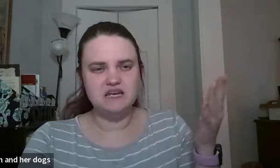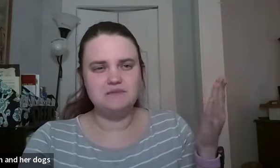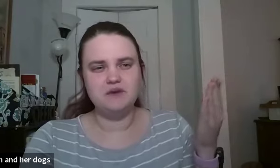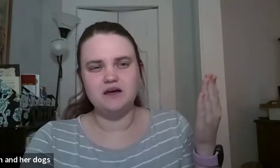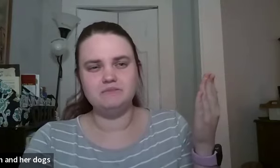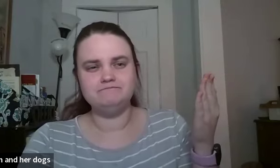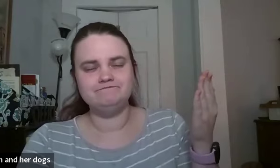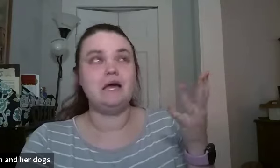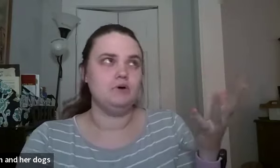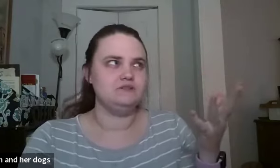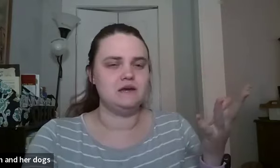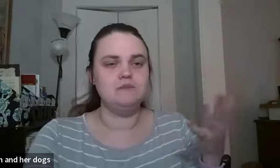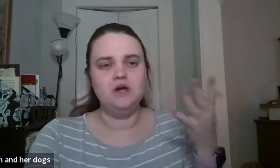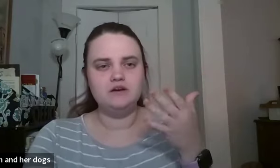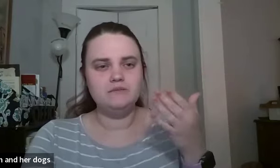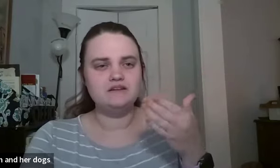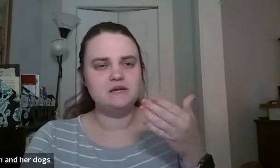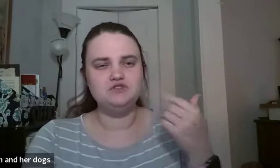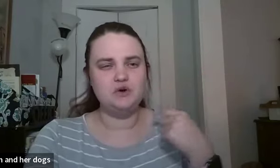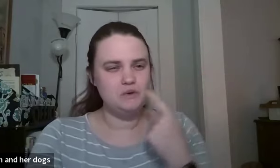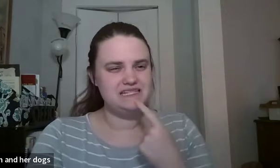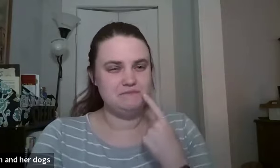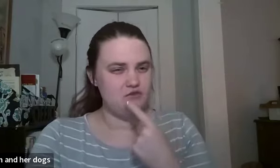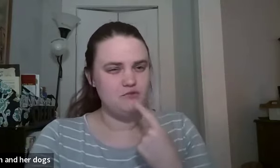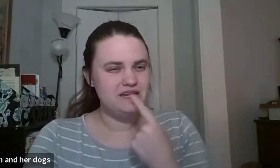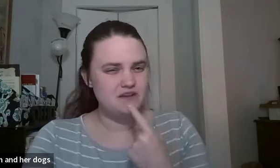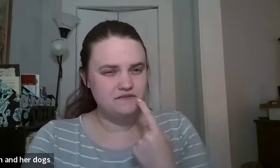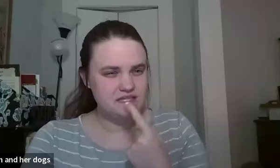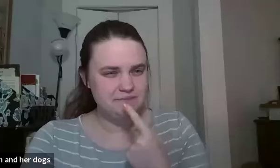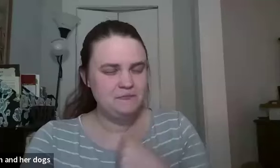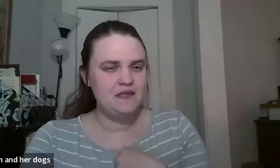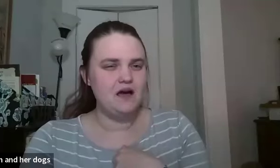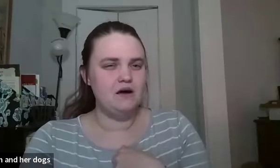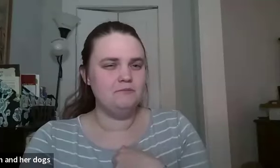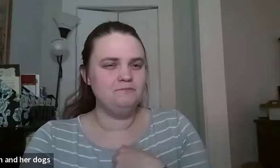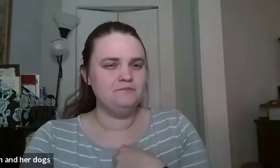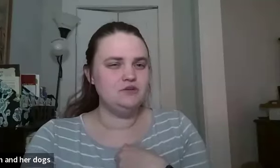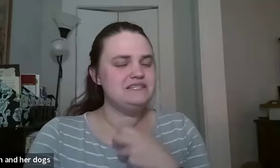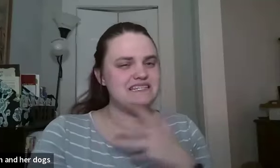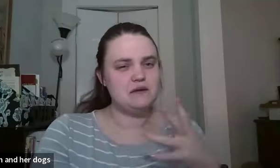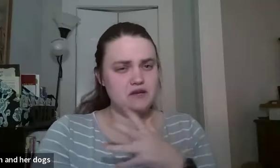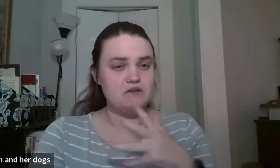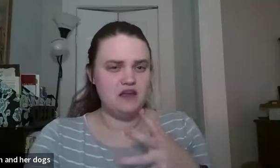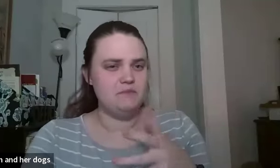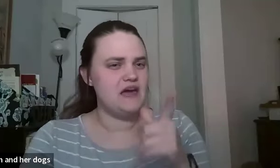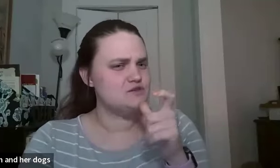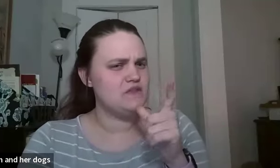time, not most of the time, a good amount of times you don't always see mouth movement as often. You will see some here and there, but that is one that